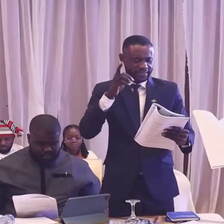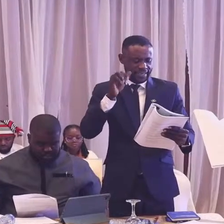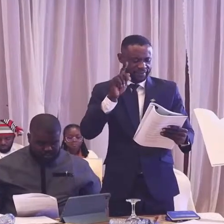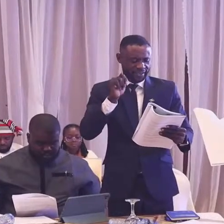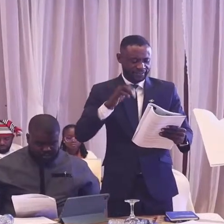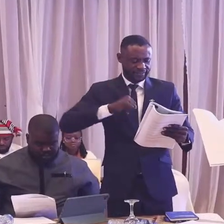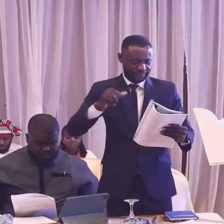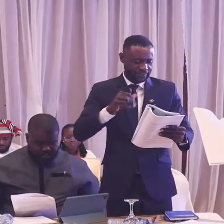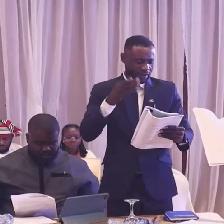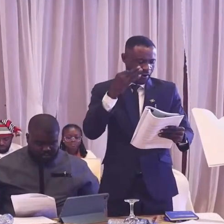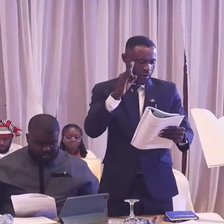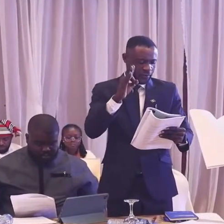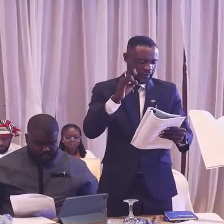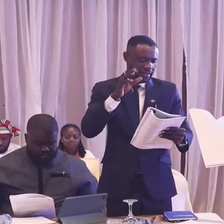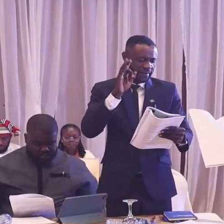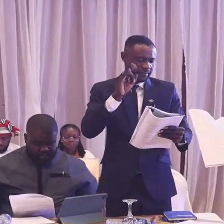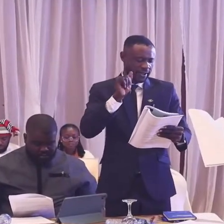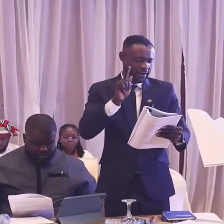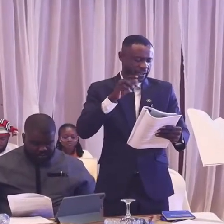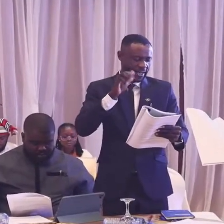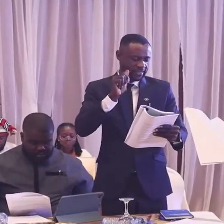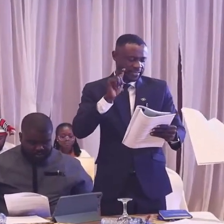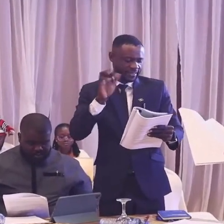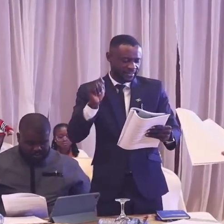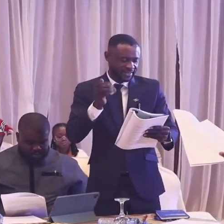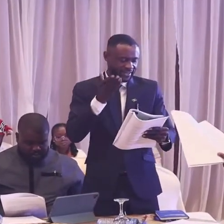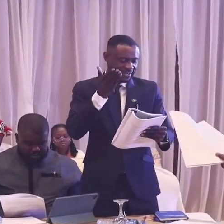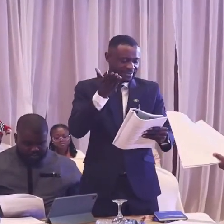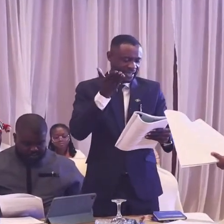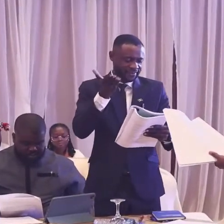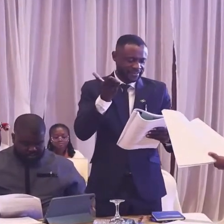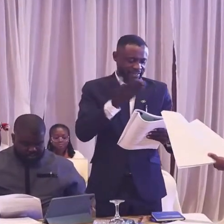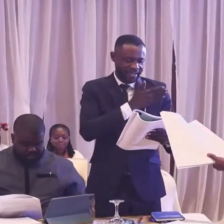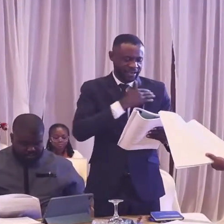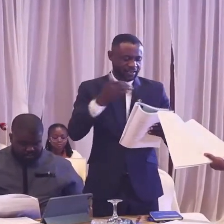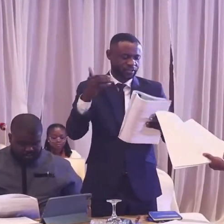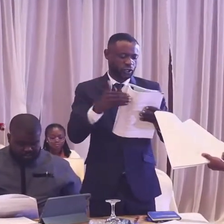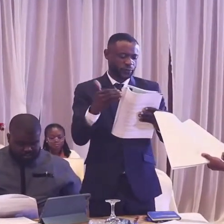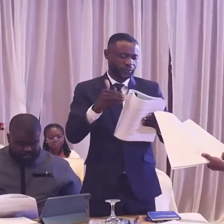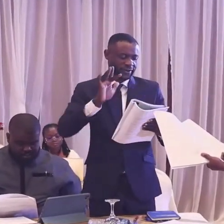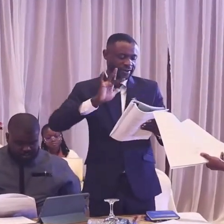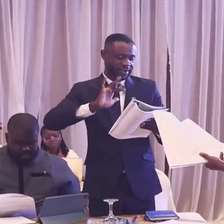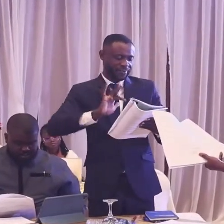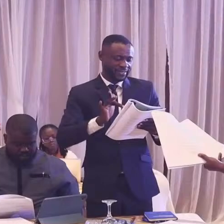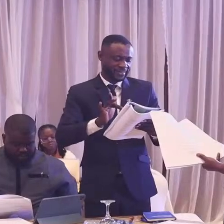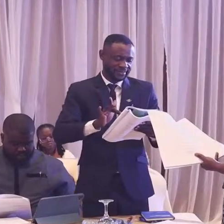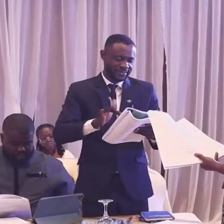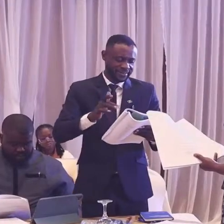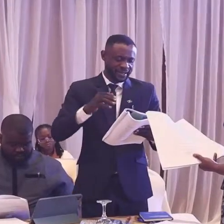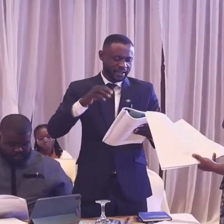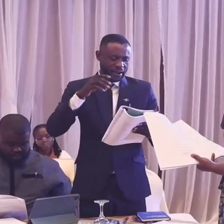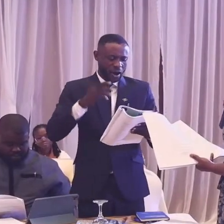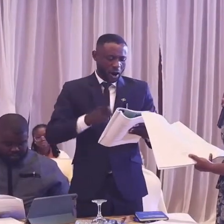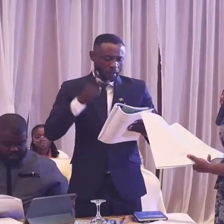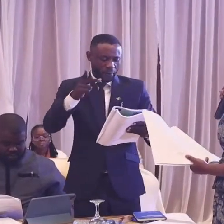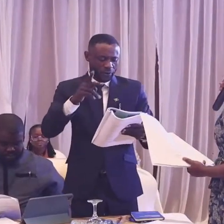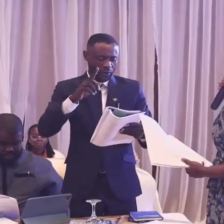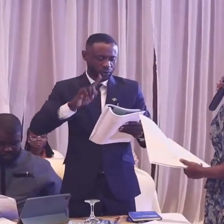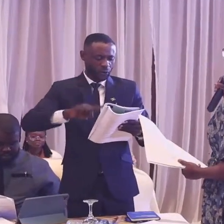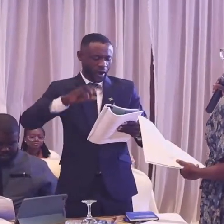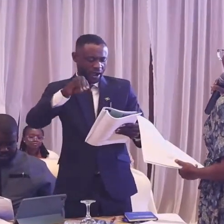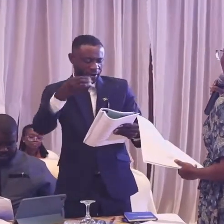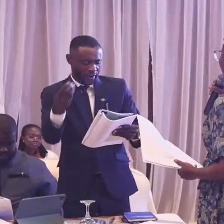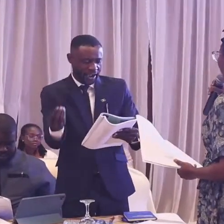involving denial of fair access to services and equal treatment provided